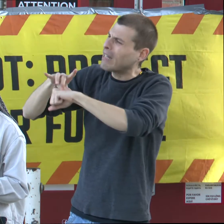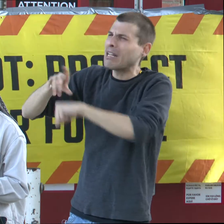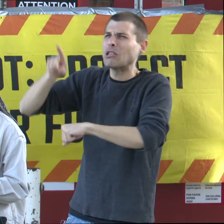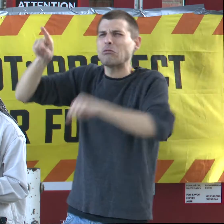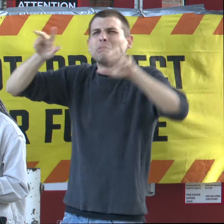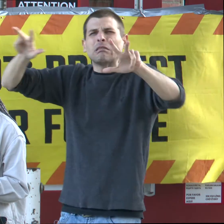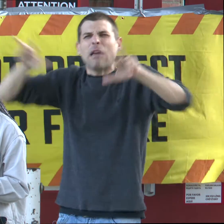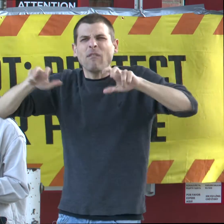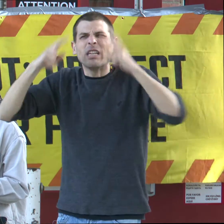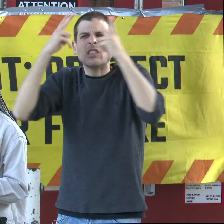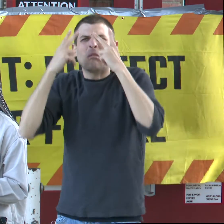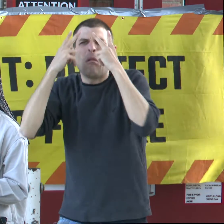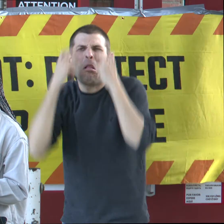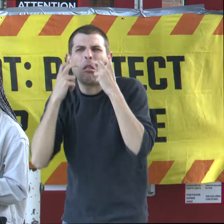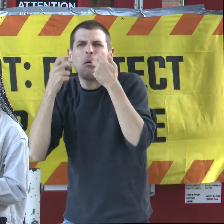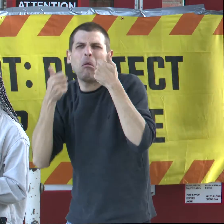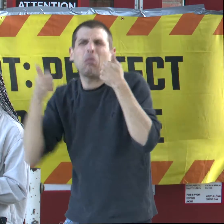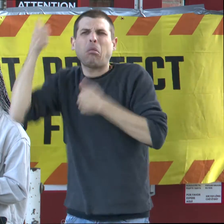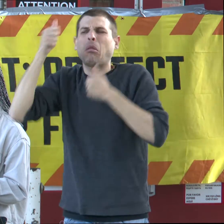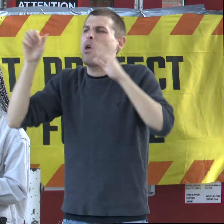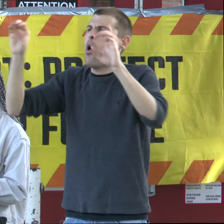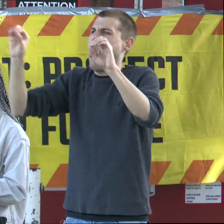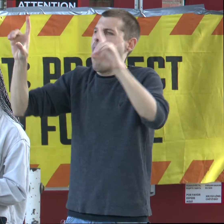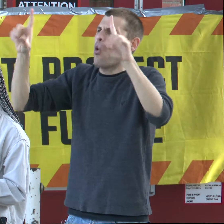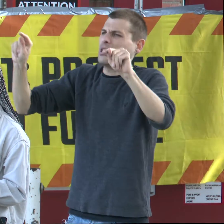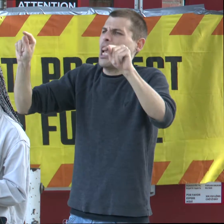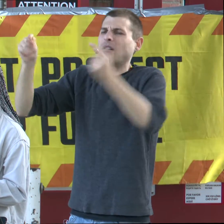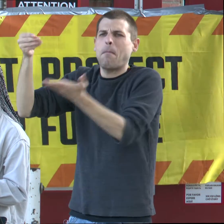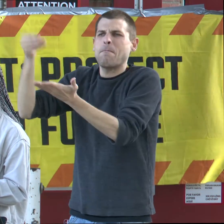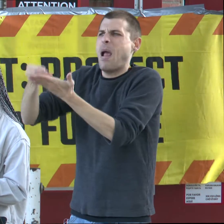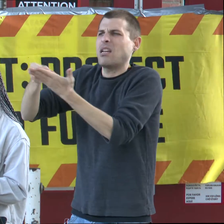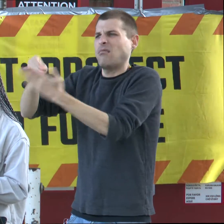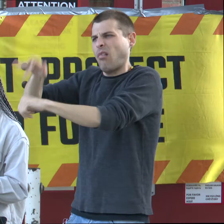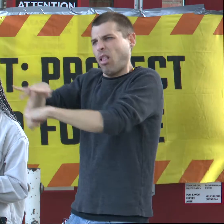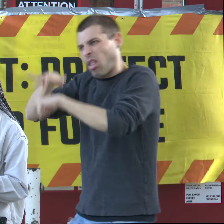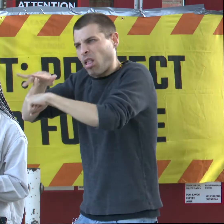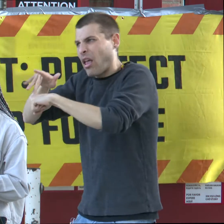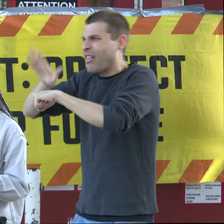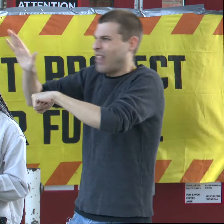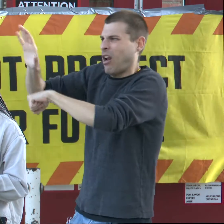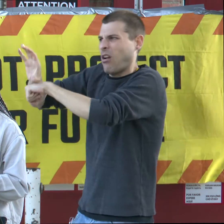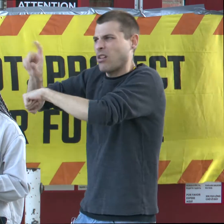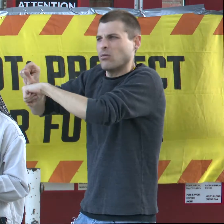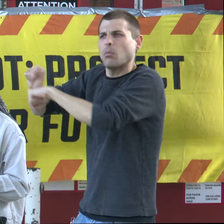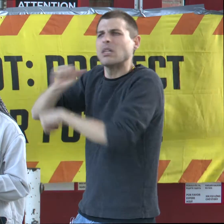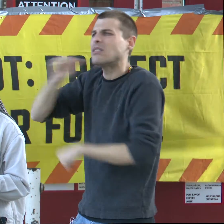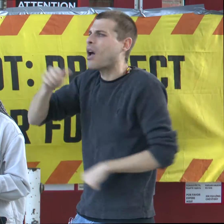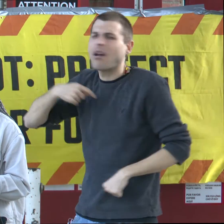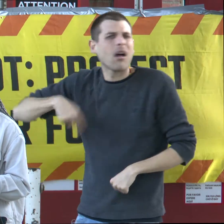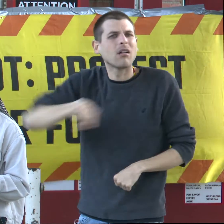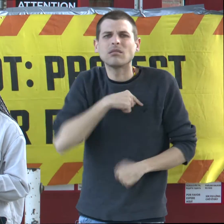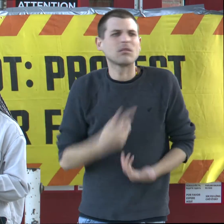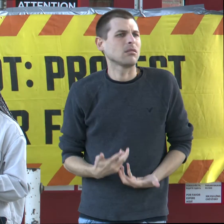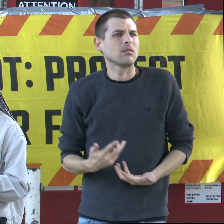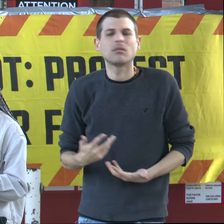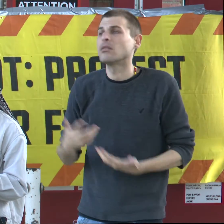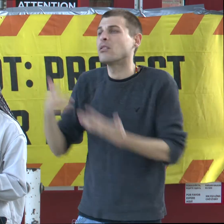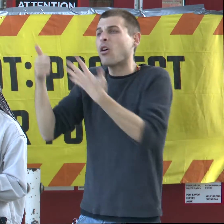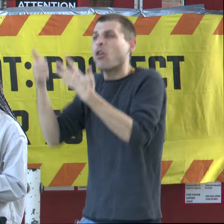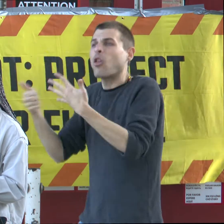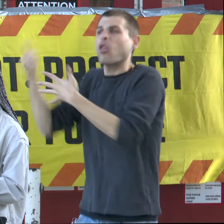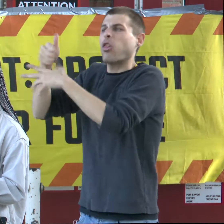prioritizing the status quo profits of ODOT and their preferred consultants, and that they're prioritizing the freight